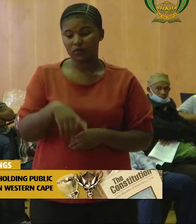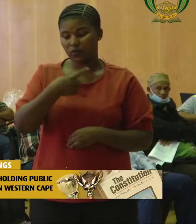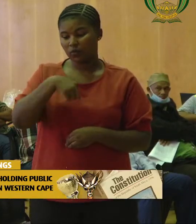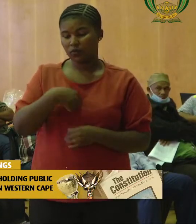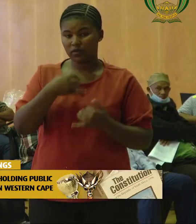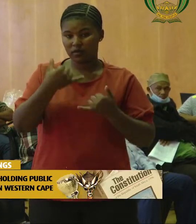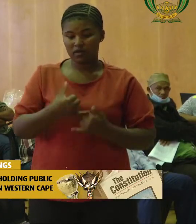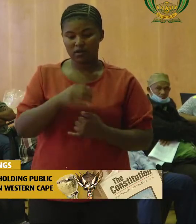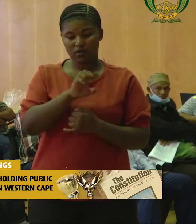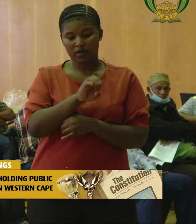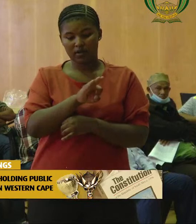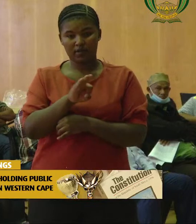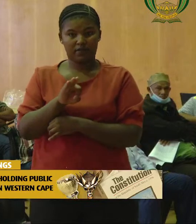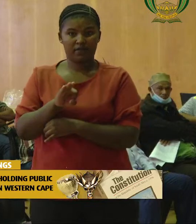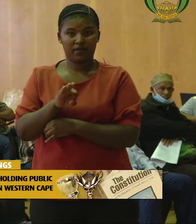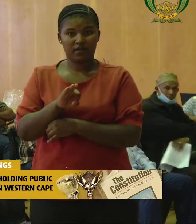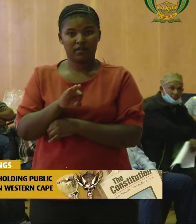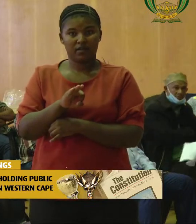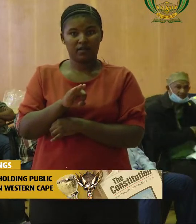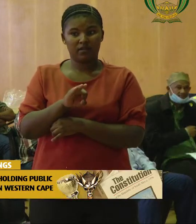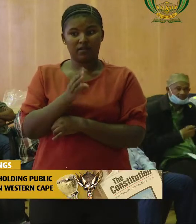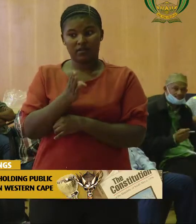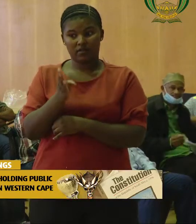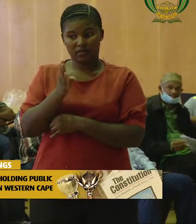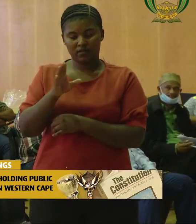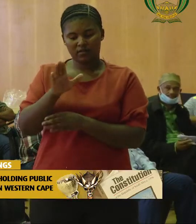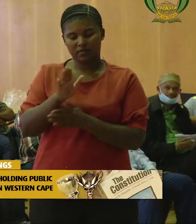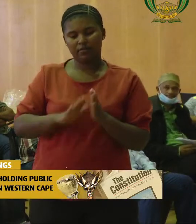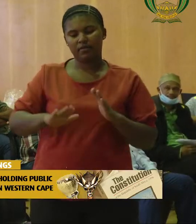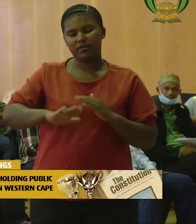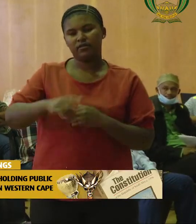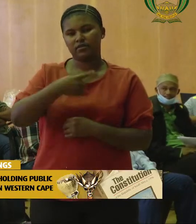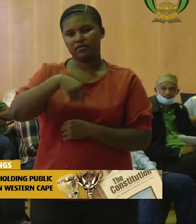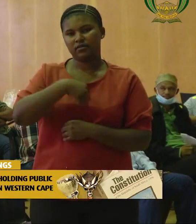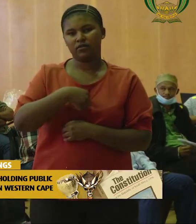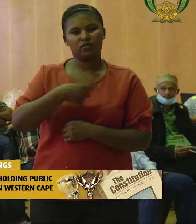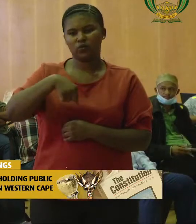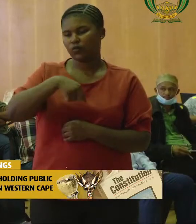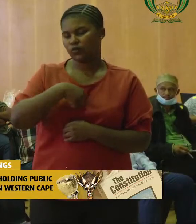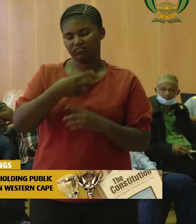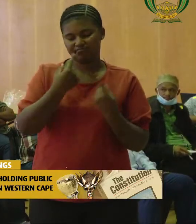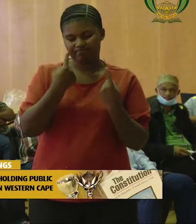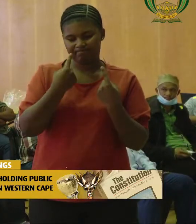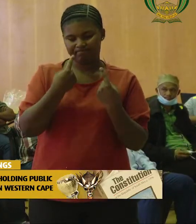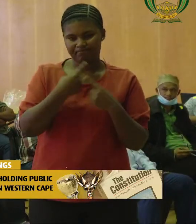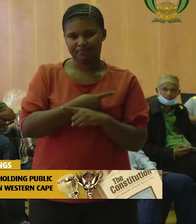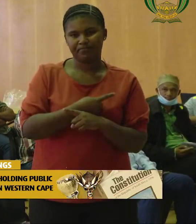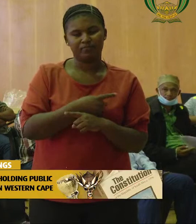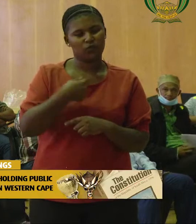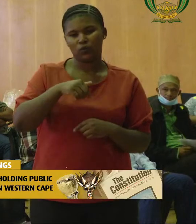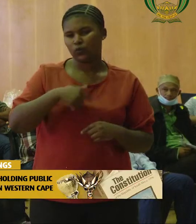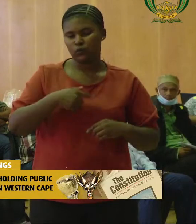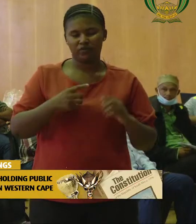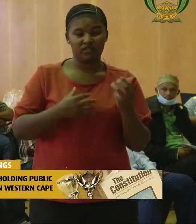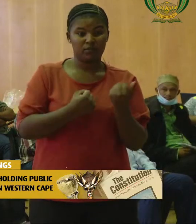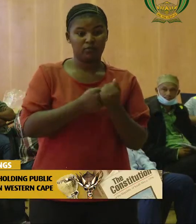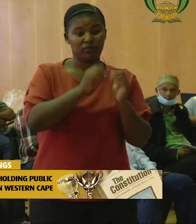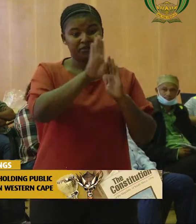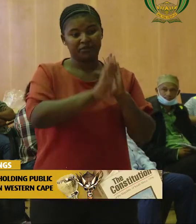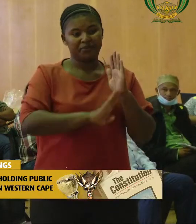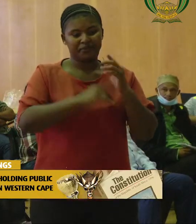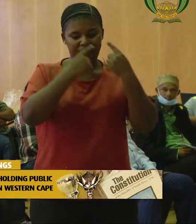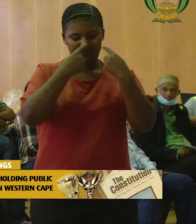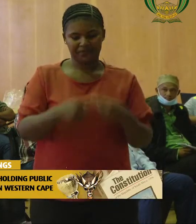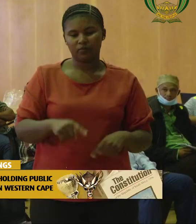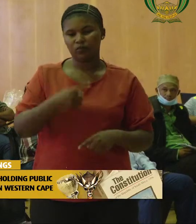thina si-EFF amade ngawetyala kuthi asisupport le bill thina